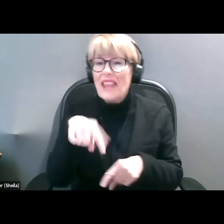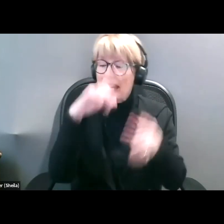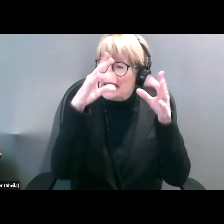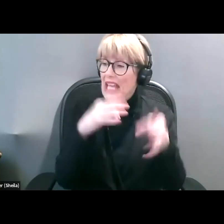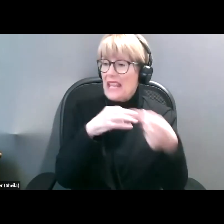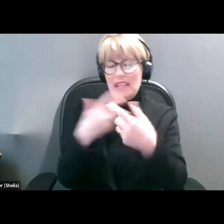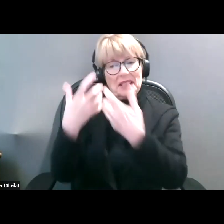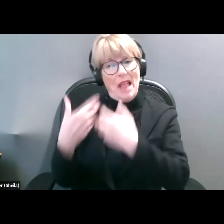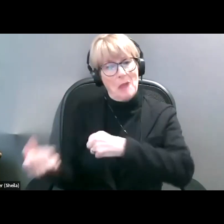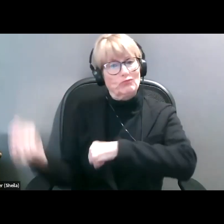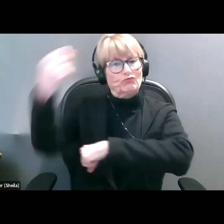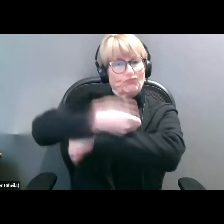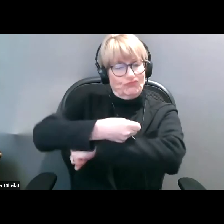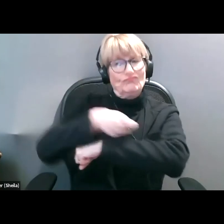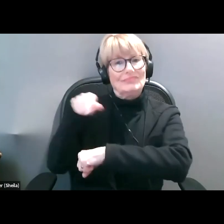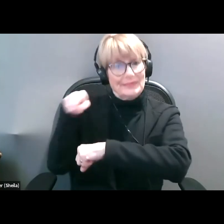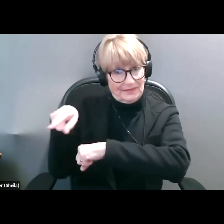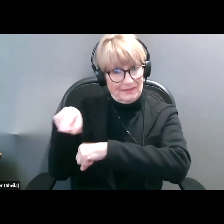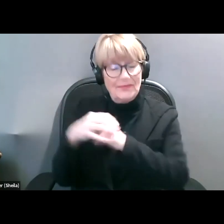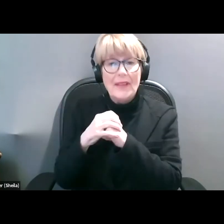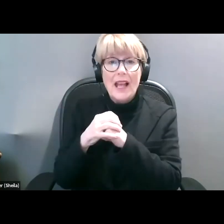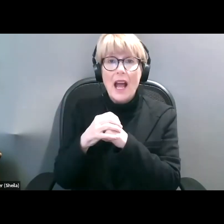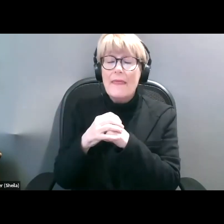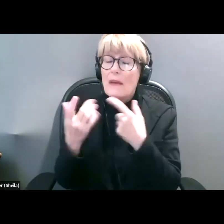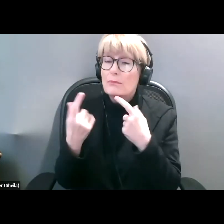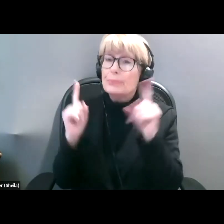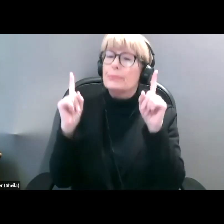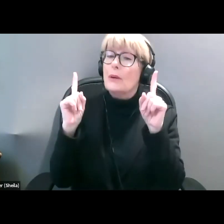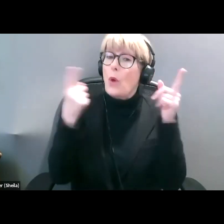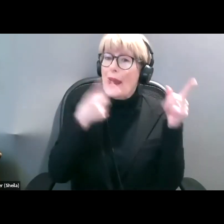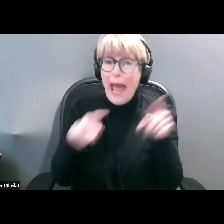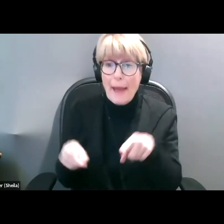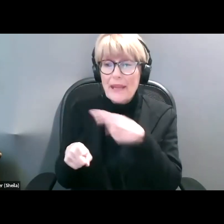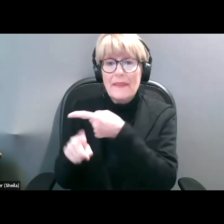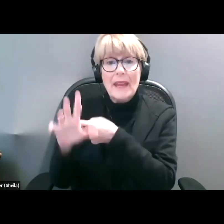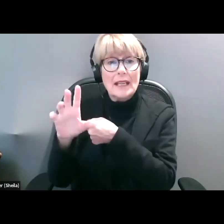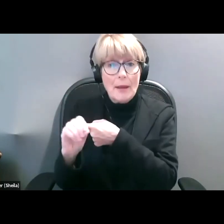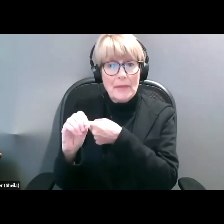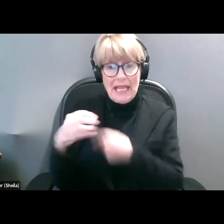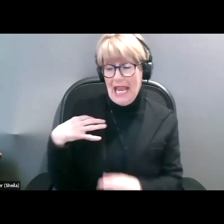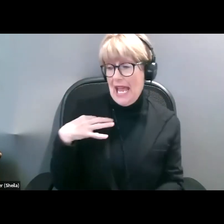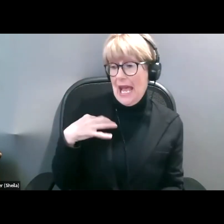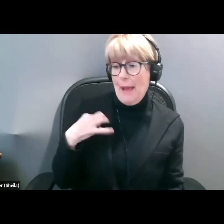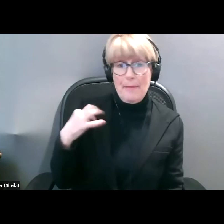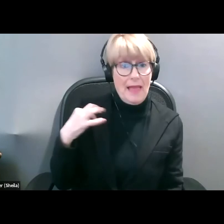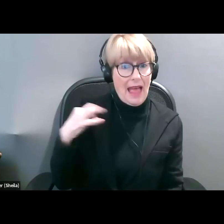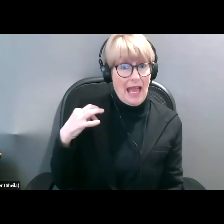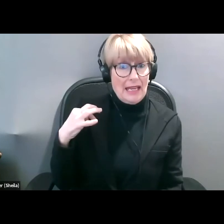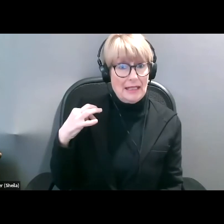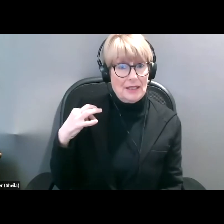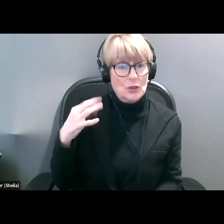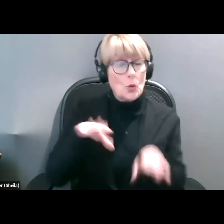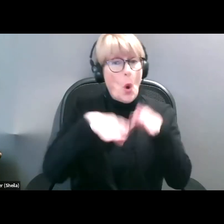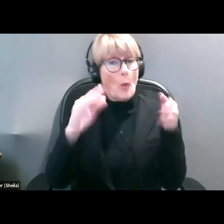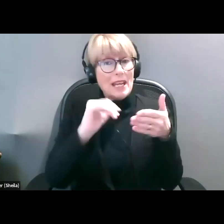close this particular facility. And then lo and behold, the company was applying to open a